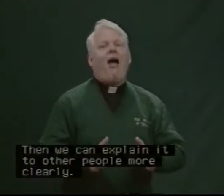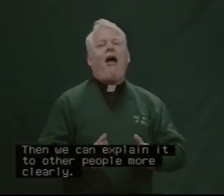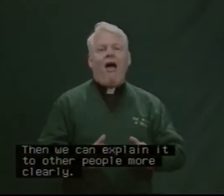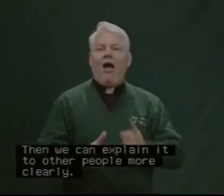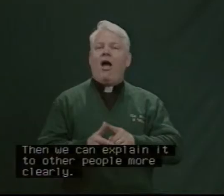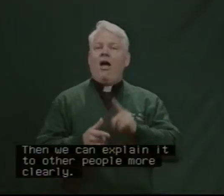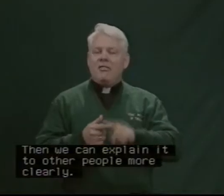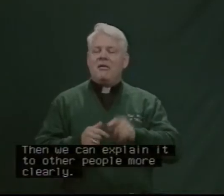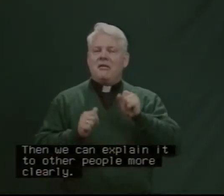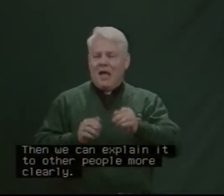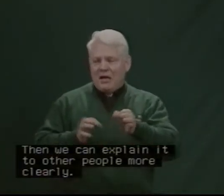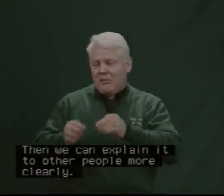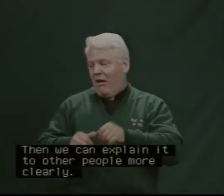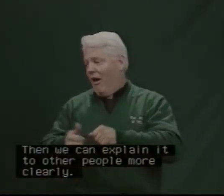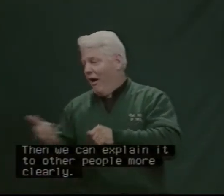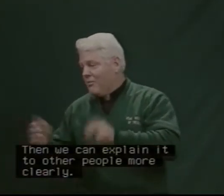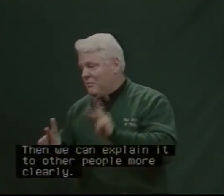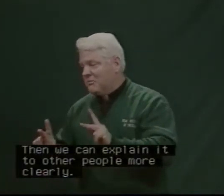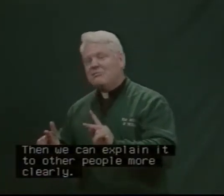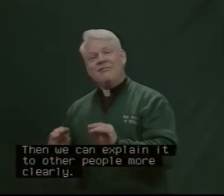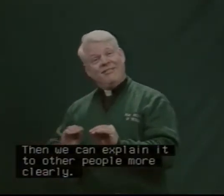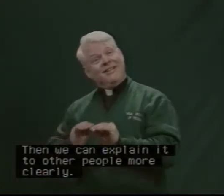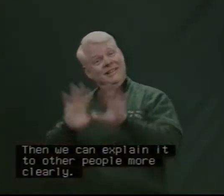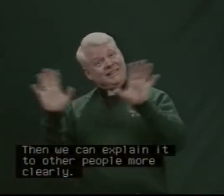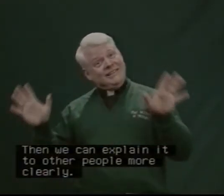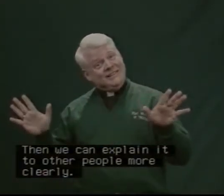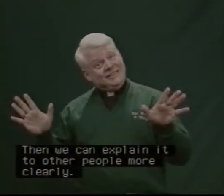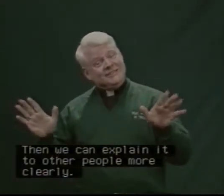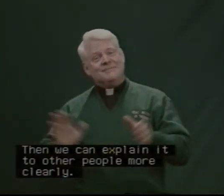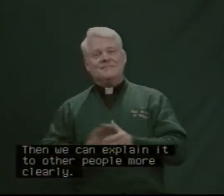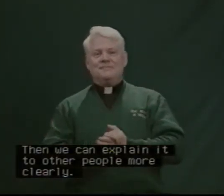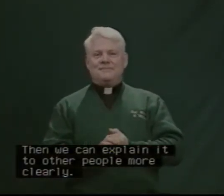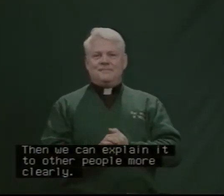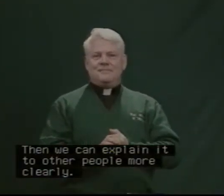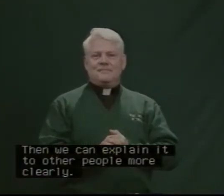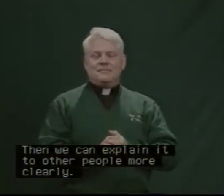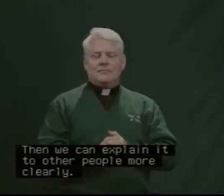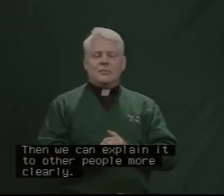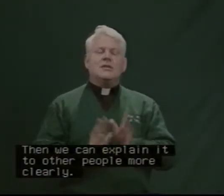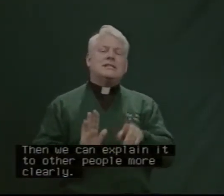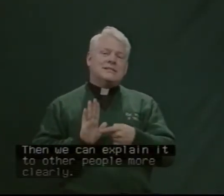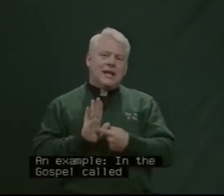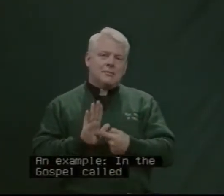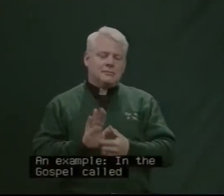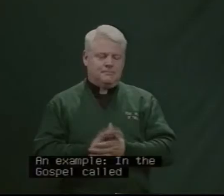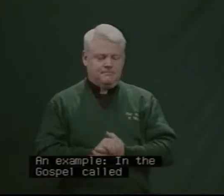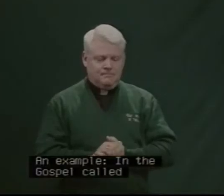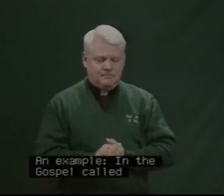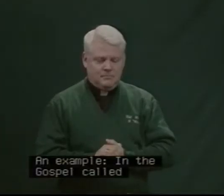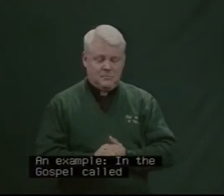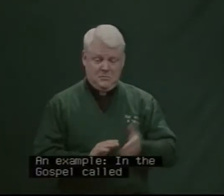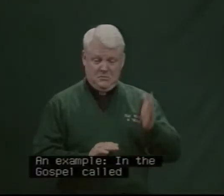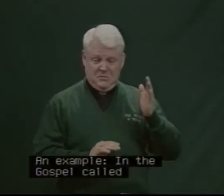find out what the Bible writer meant. Then we can explain it to other people more clearly. An example.